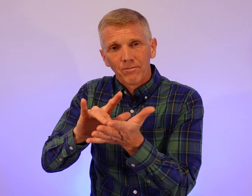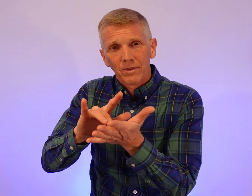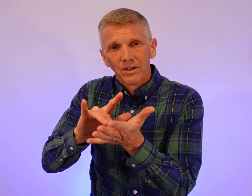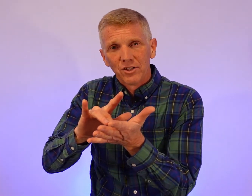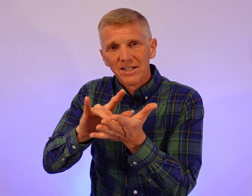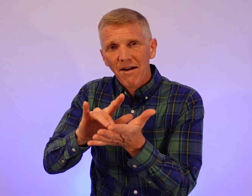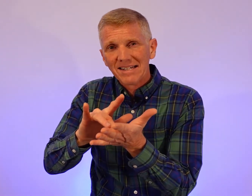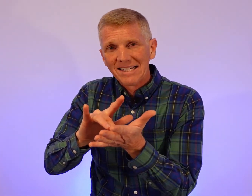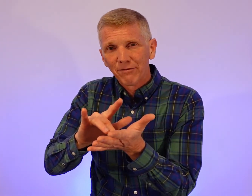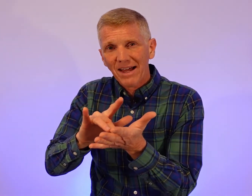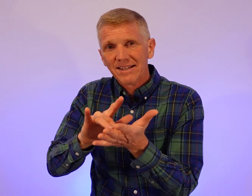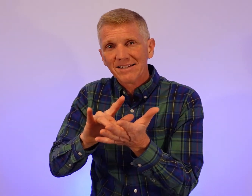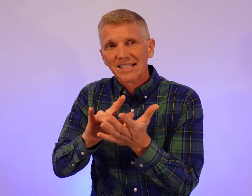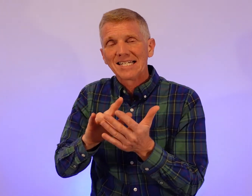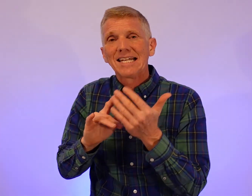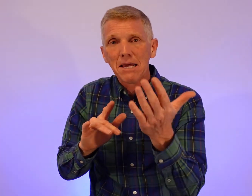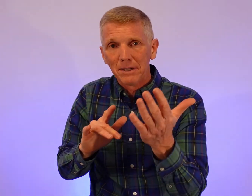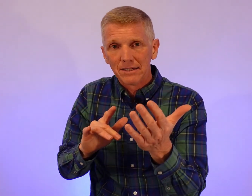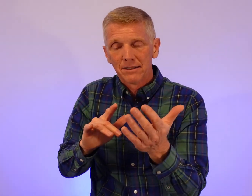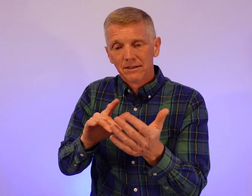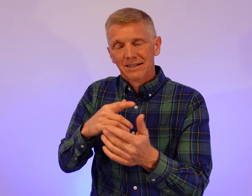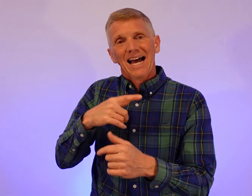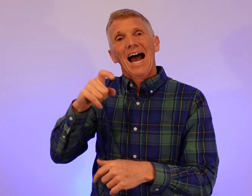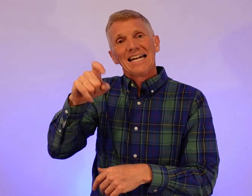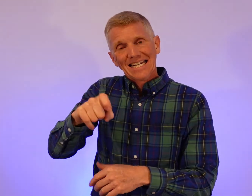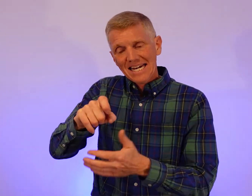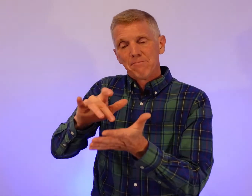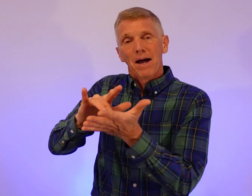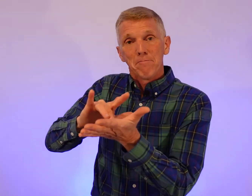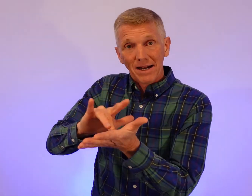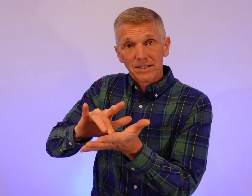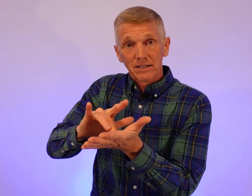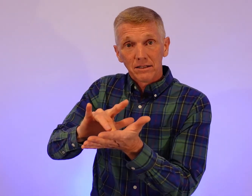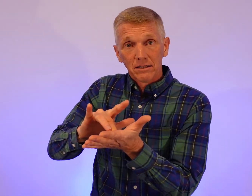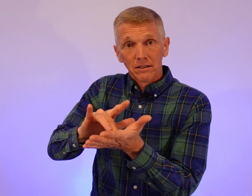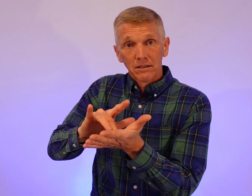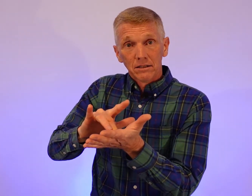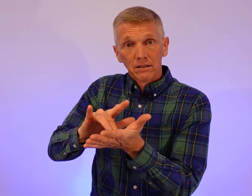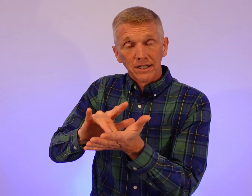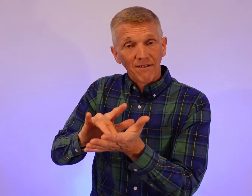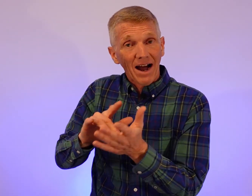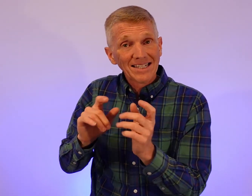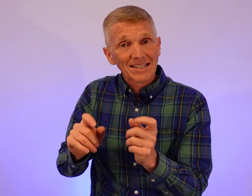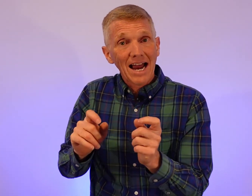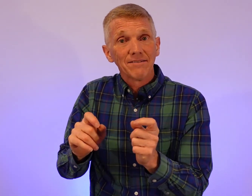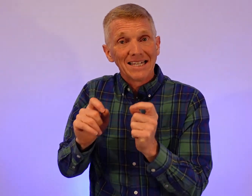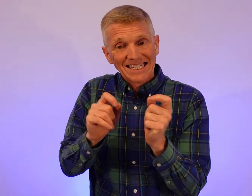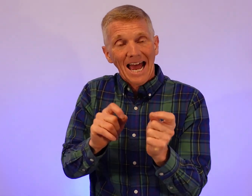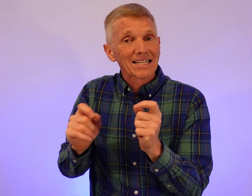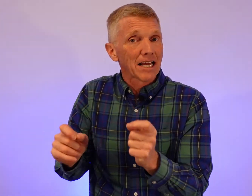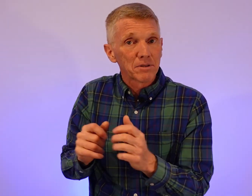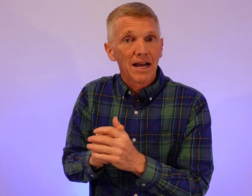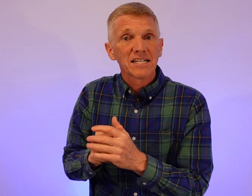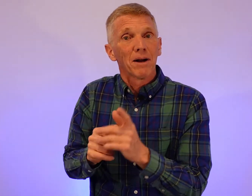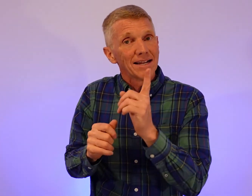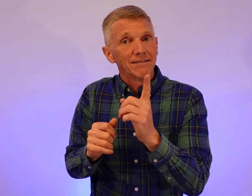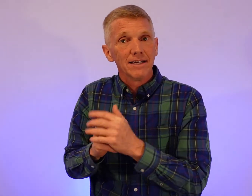Do you see how it's different? That's a statement. I need my medicine. Now, if I sign the exact same signs, but I did